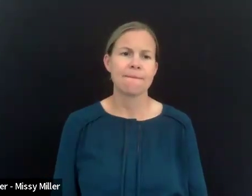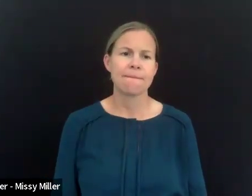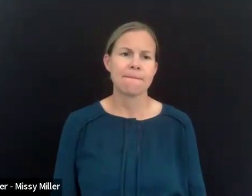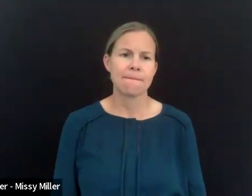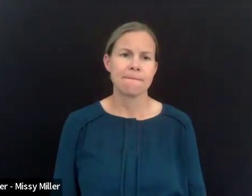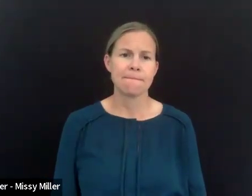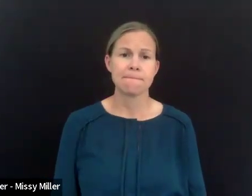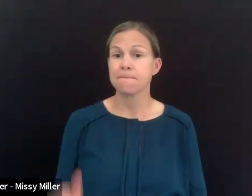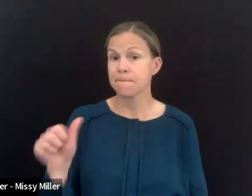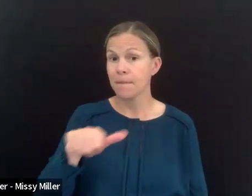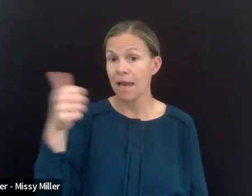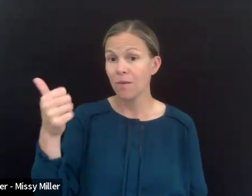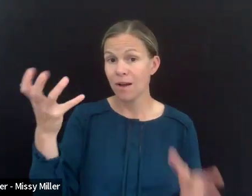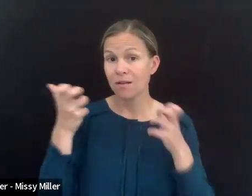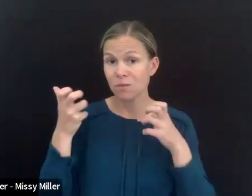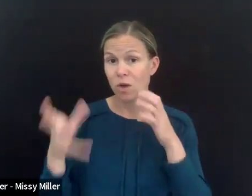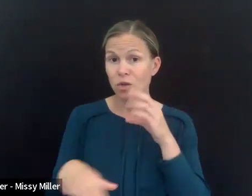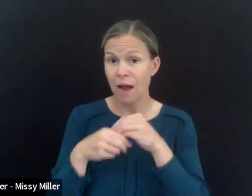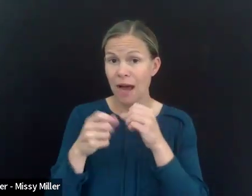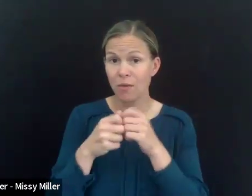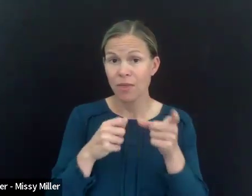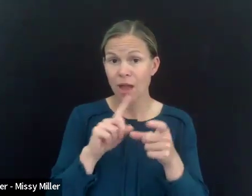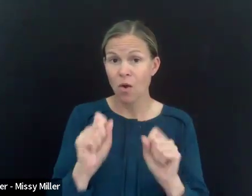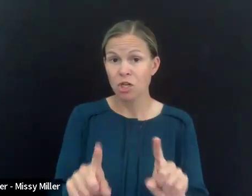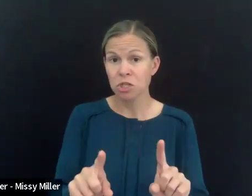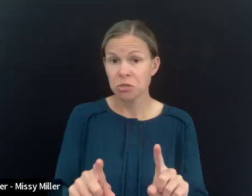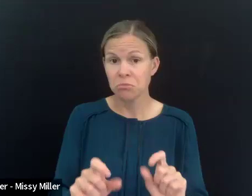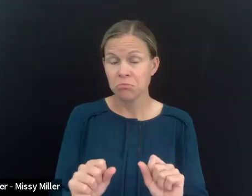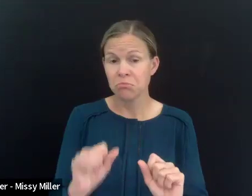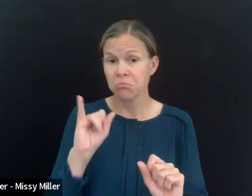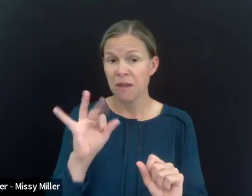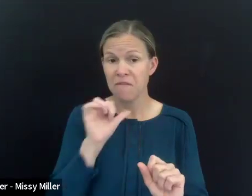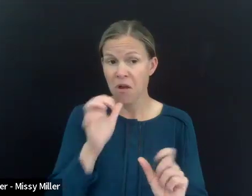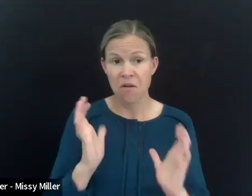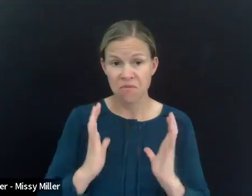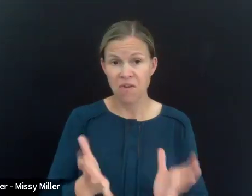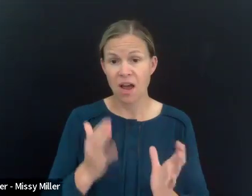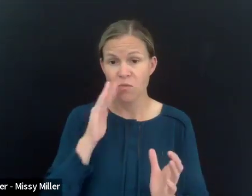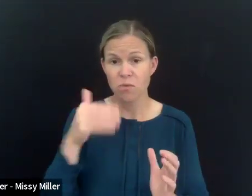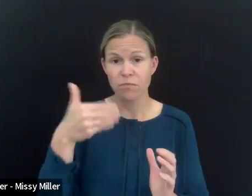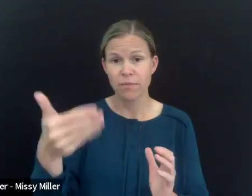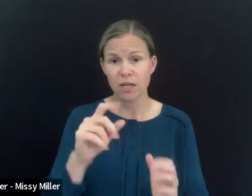Does anyone else feel like jumping in on that question? If not, I'm happy to keep going.